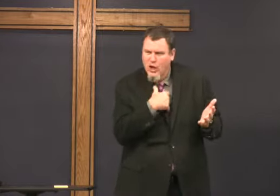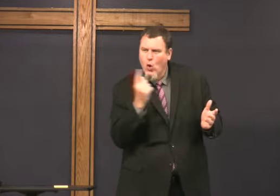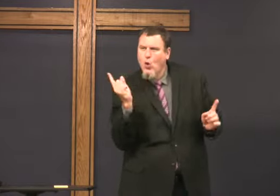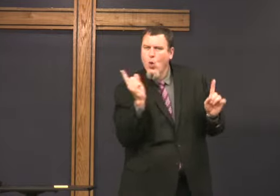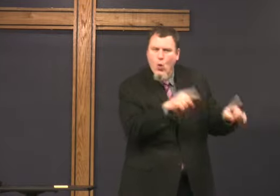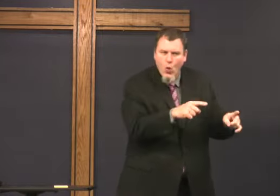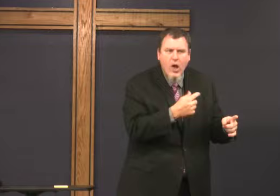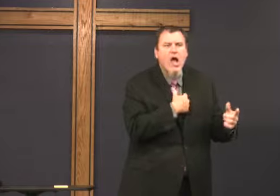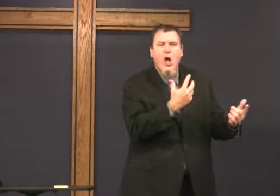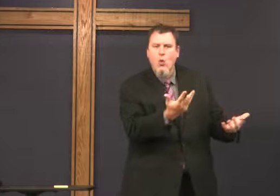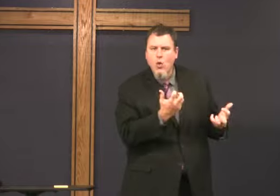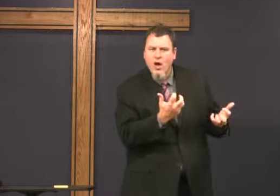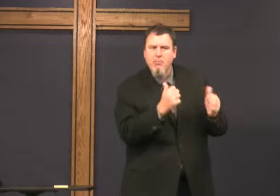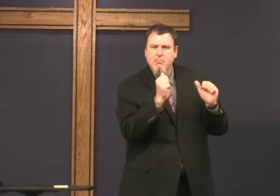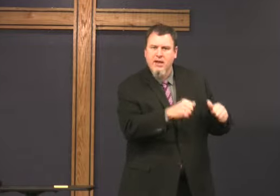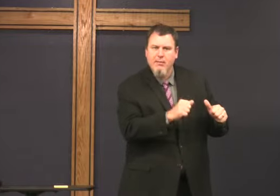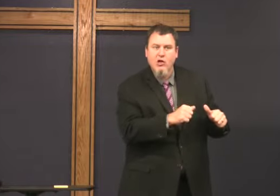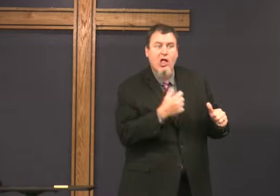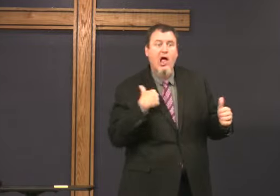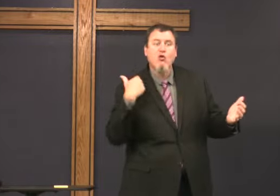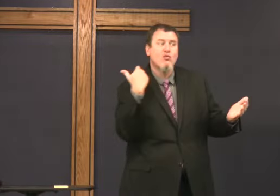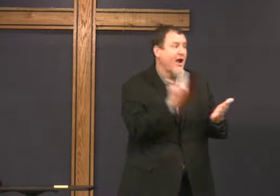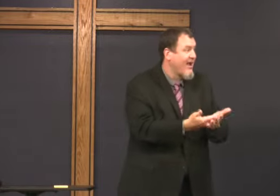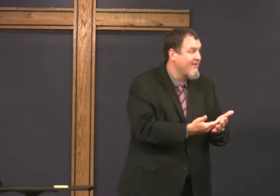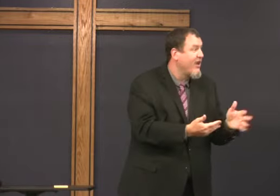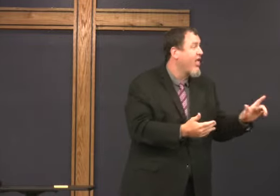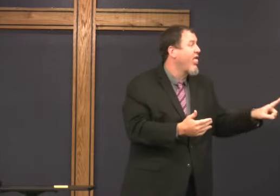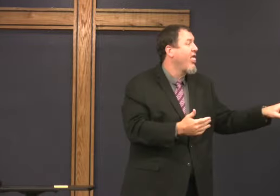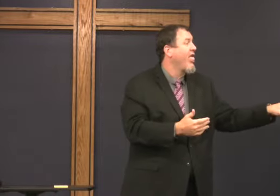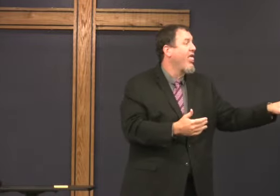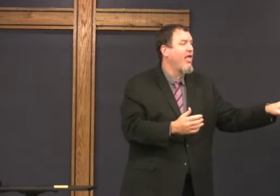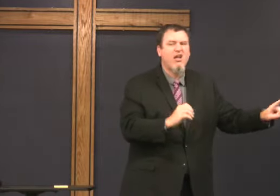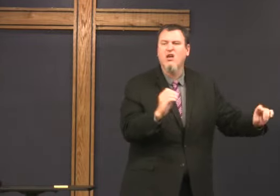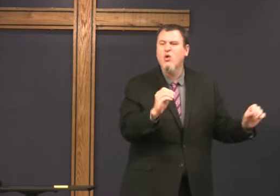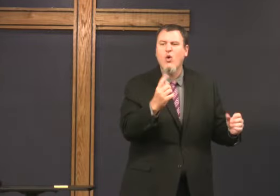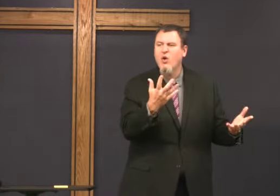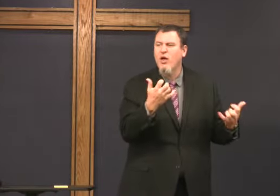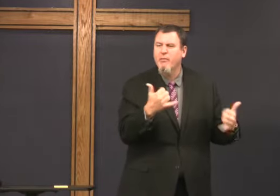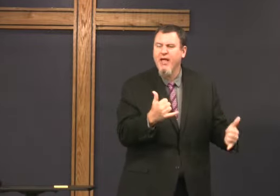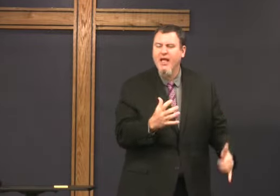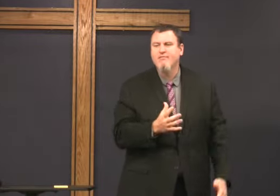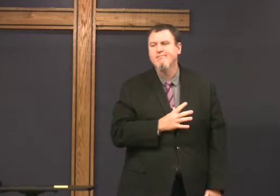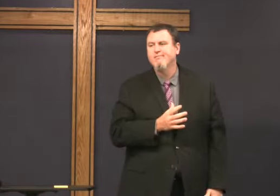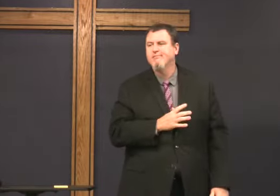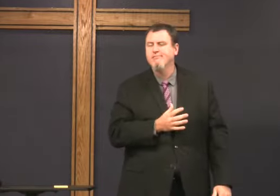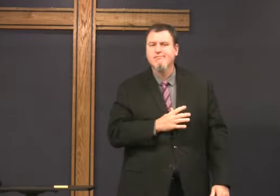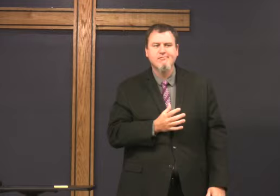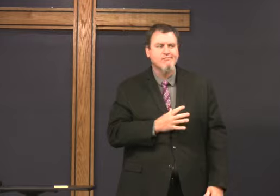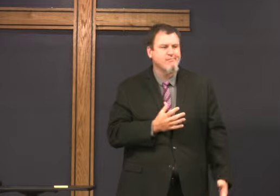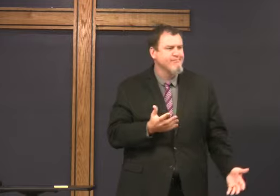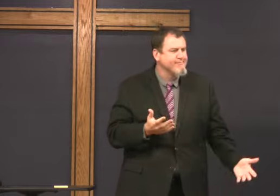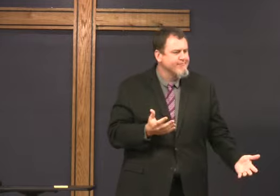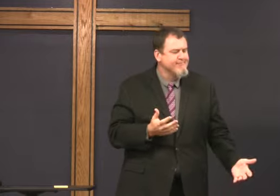researching. And when we went, I wanted to be possible when we arrived. And no one wanted to play.